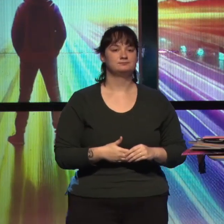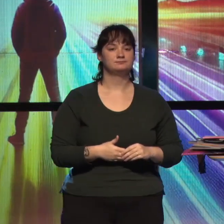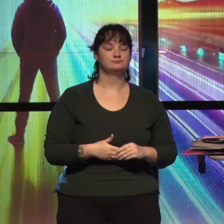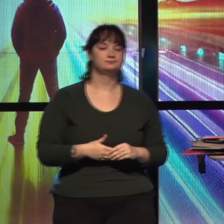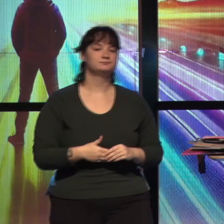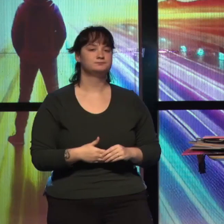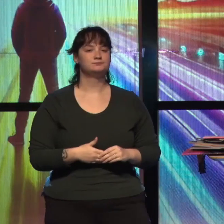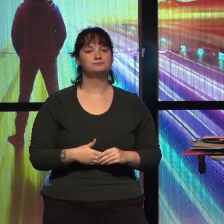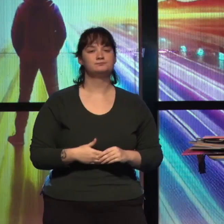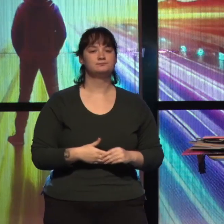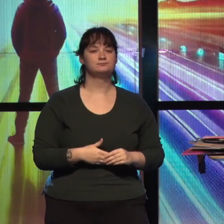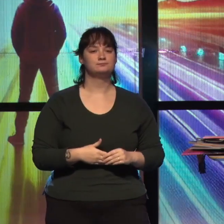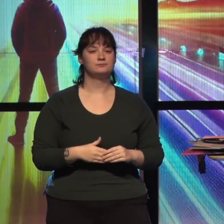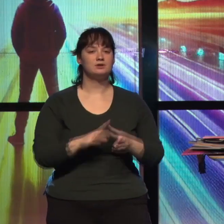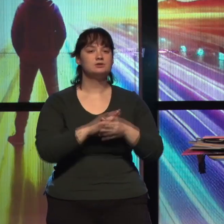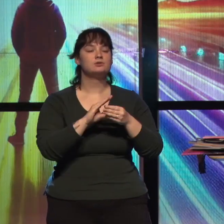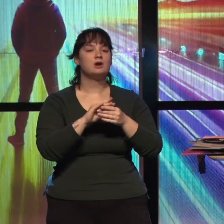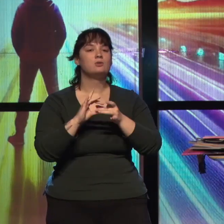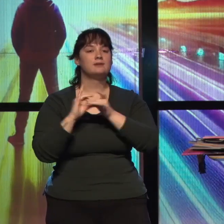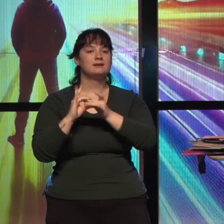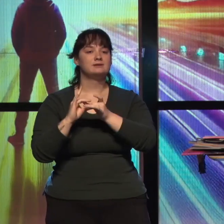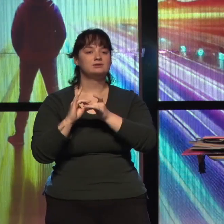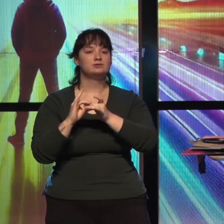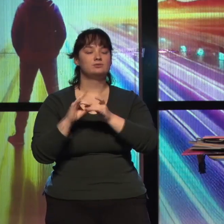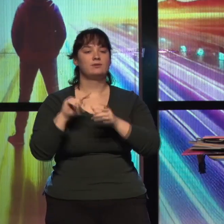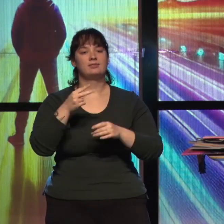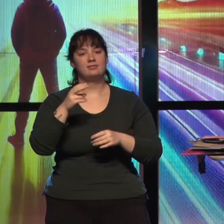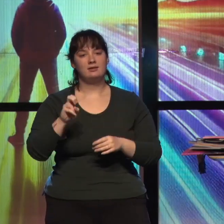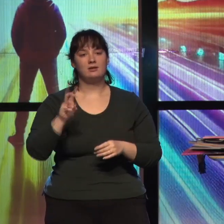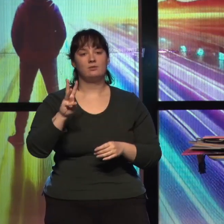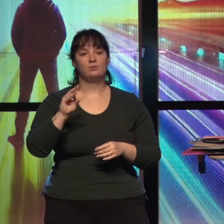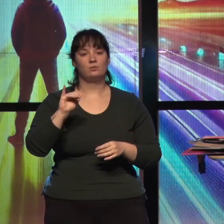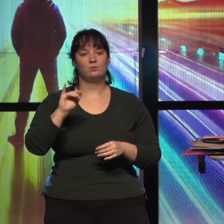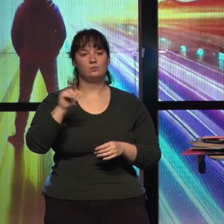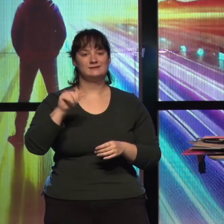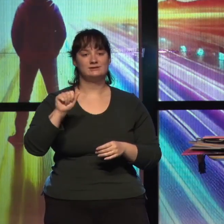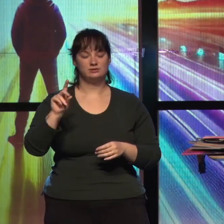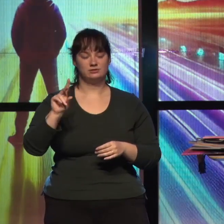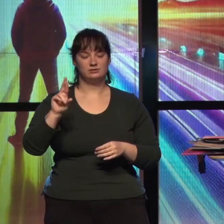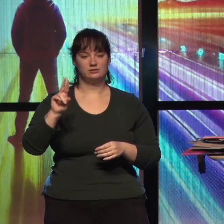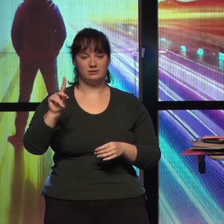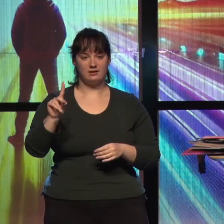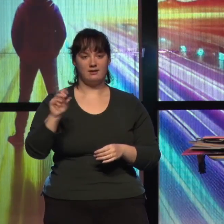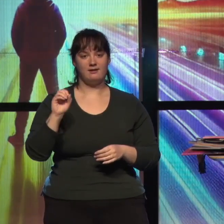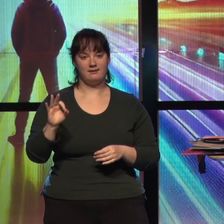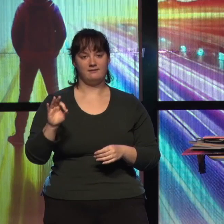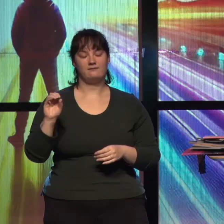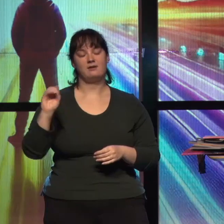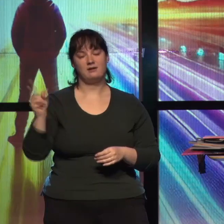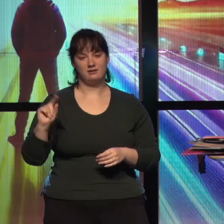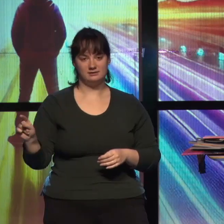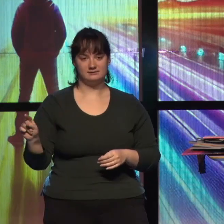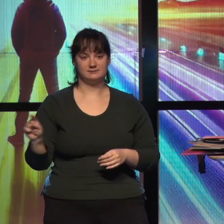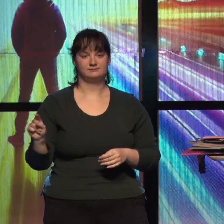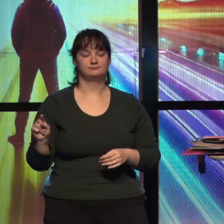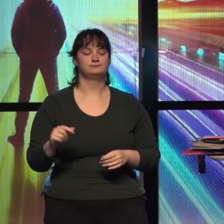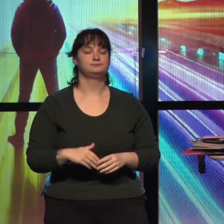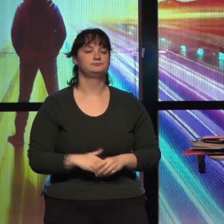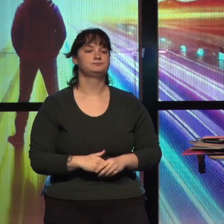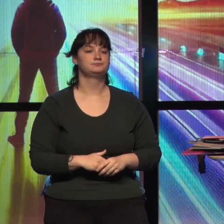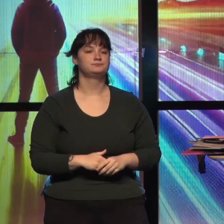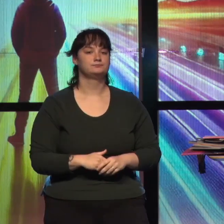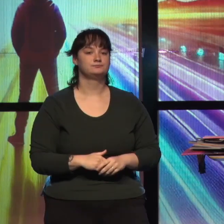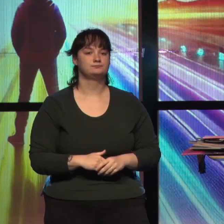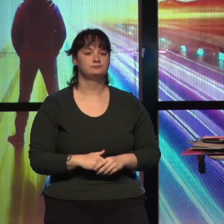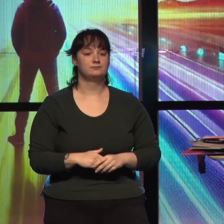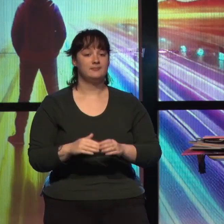prequel, and it also parallels the story of The Wizard of Oz. And it's based on a novel called Wicked, The Life and Times of the Wicked Witch of the West. Now, there's a whole